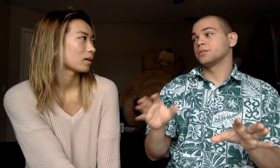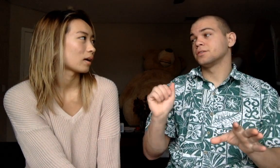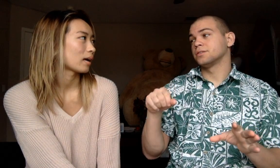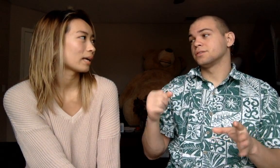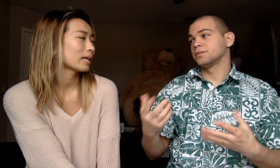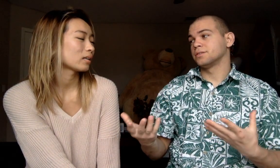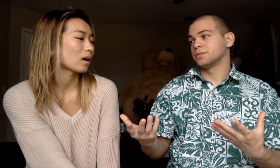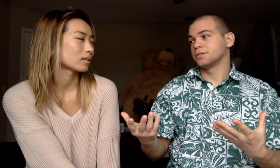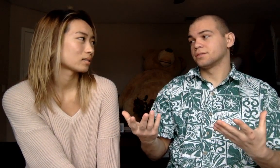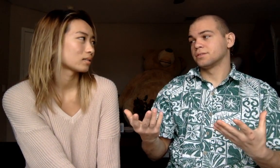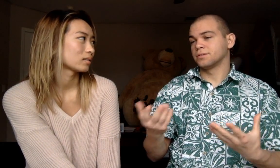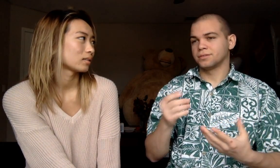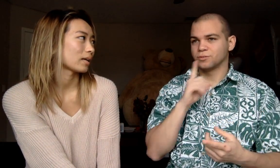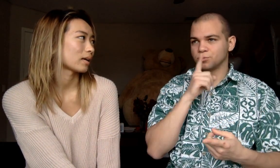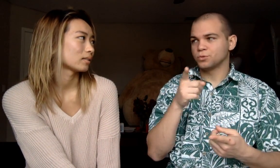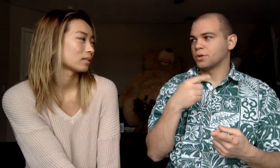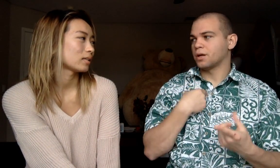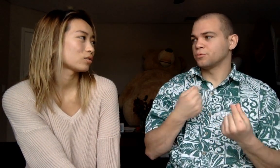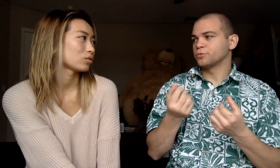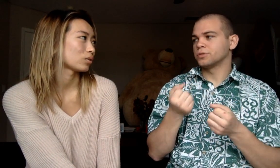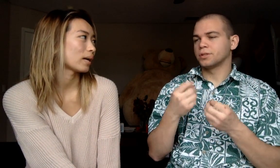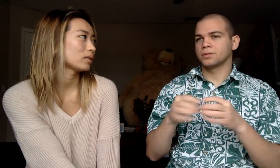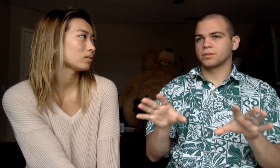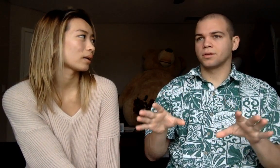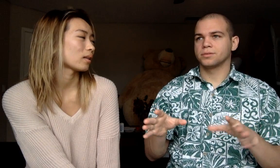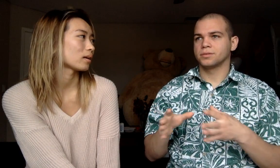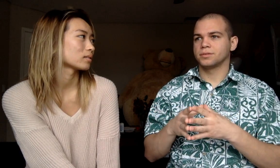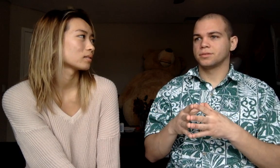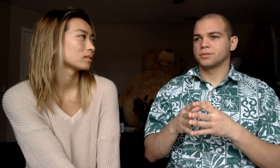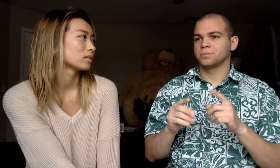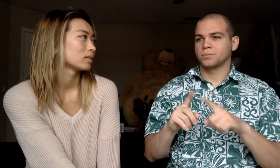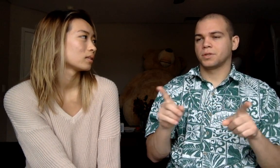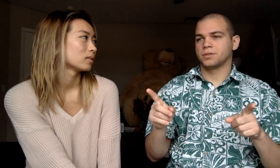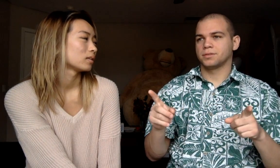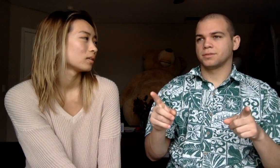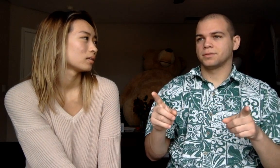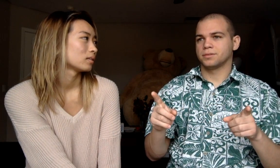I get lost. Yeah, it's true. I do get lost.